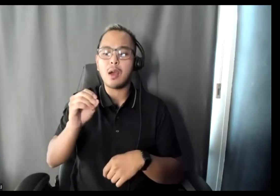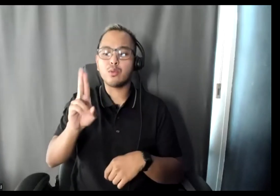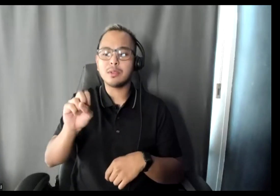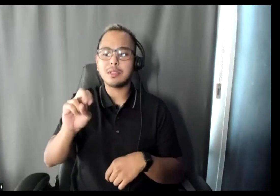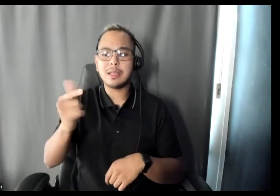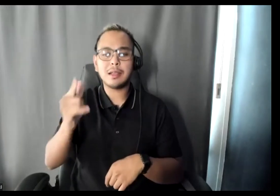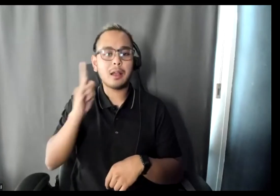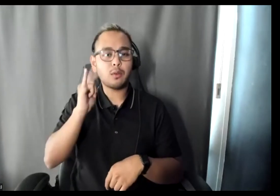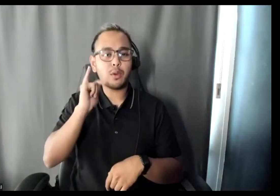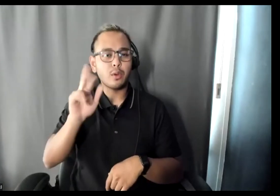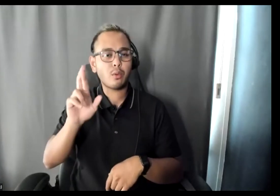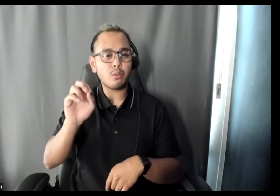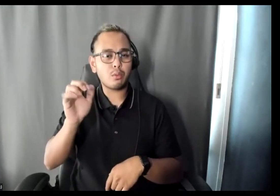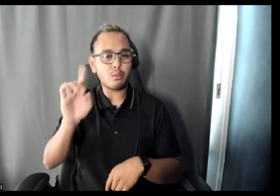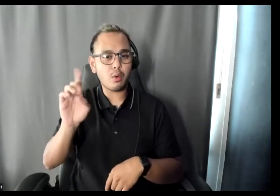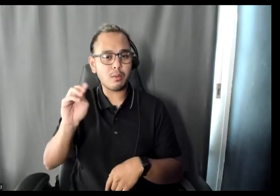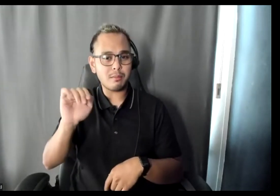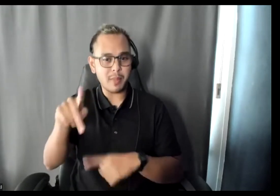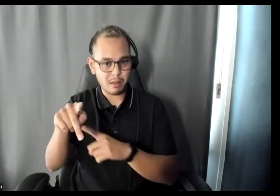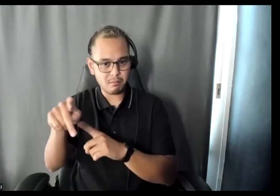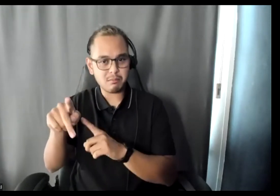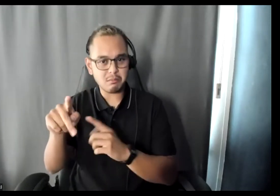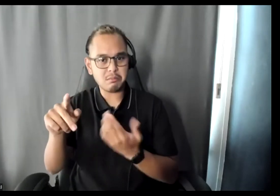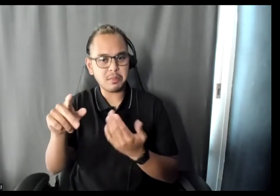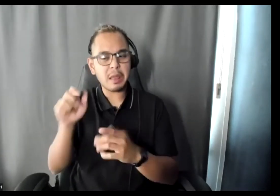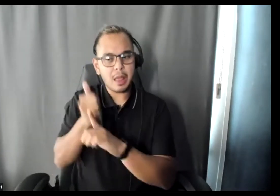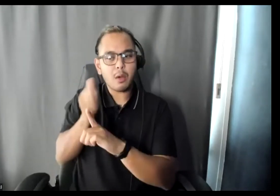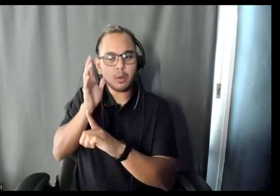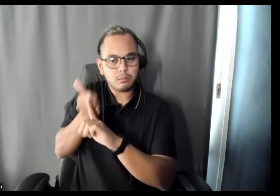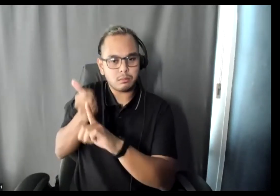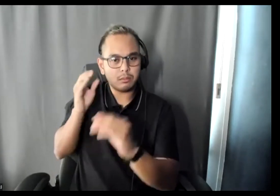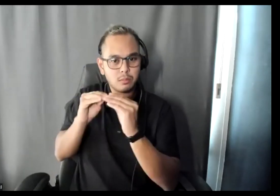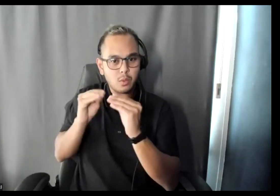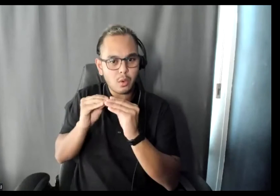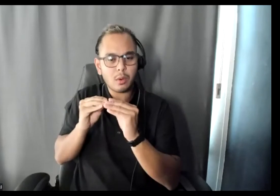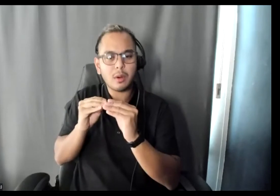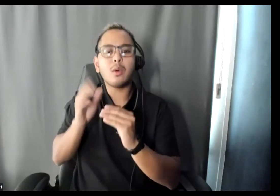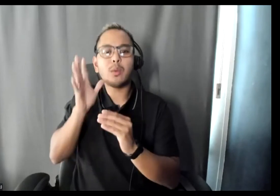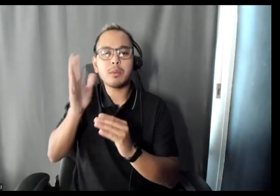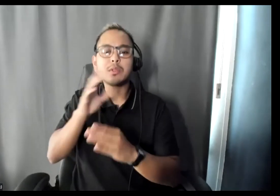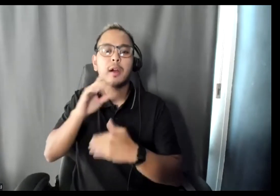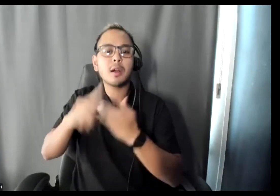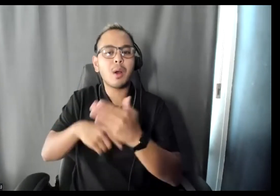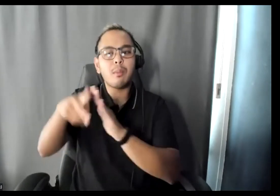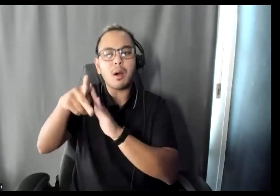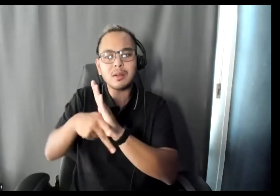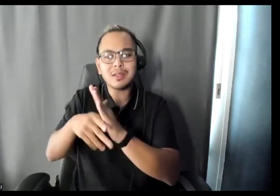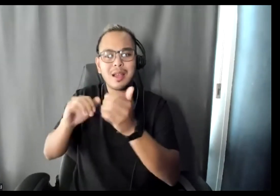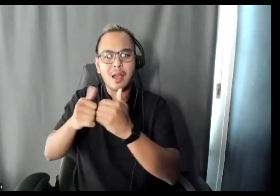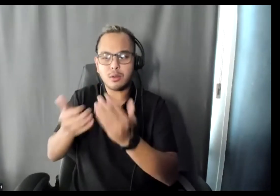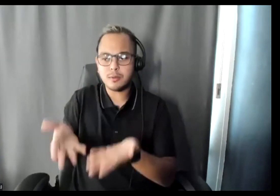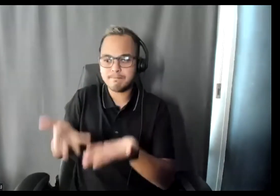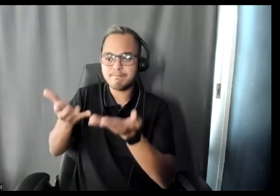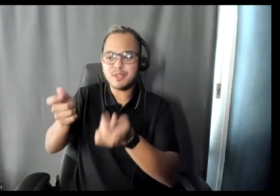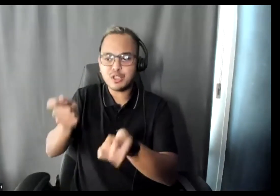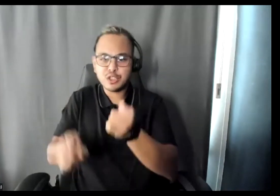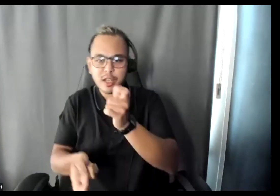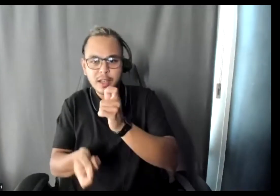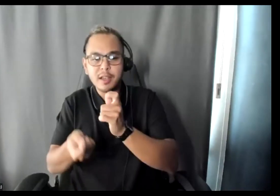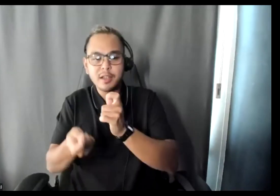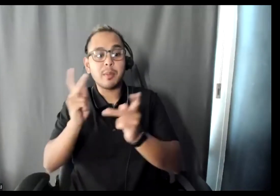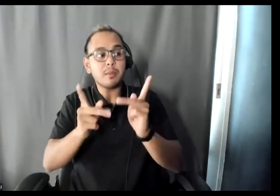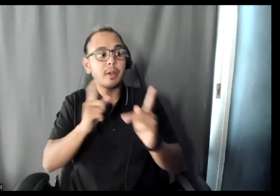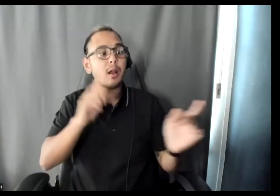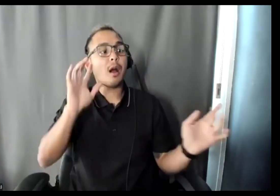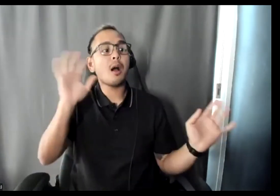but the idea that there's a way not only to advance policy, but to do that and lift it up and frame it in a way that connects to so many of those audiences I talked about